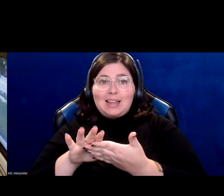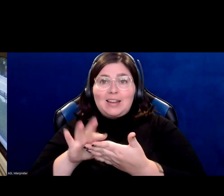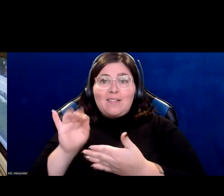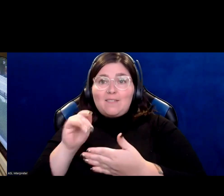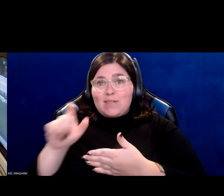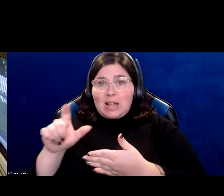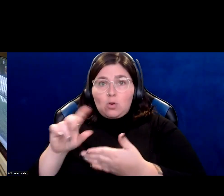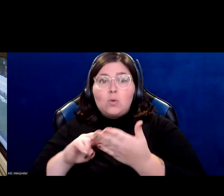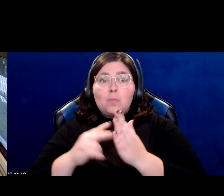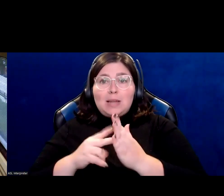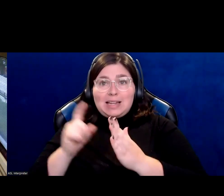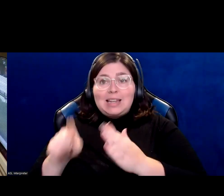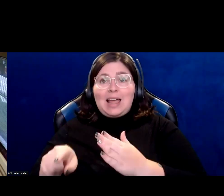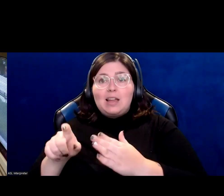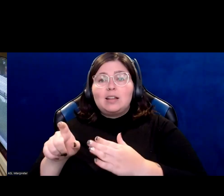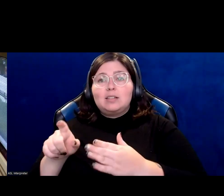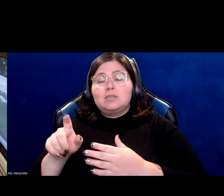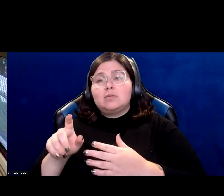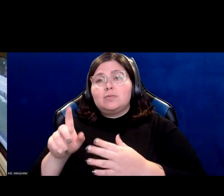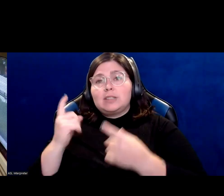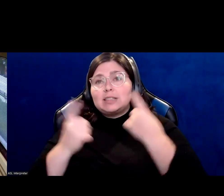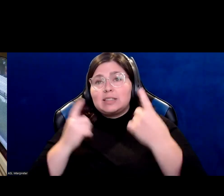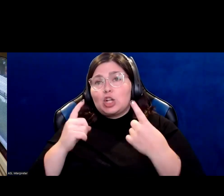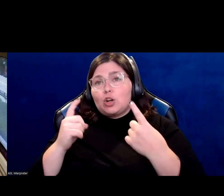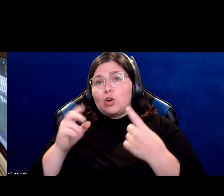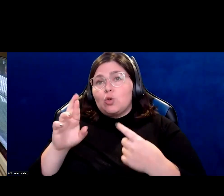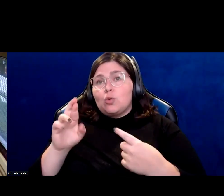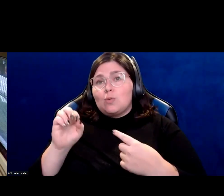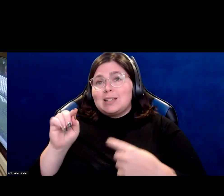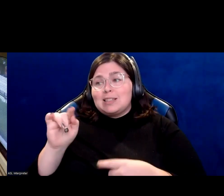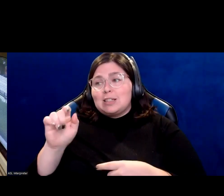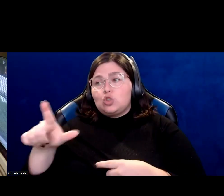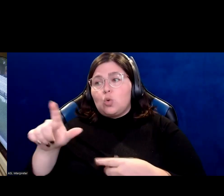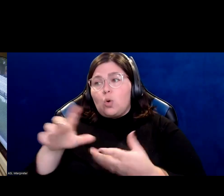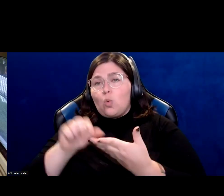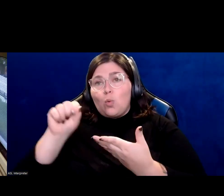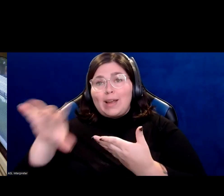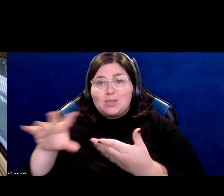treated as residual waste. And there are a couple options for where we can take it.